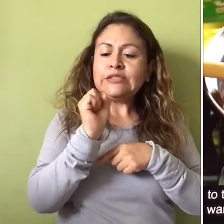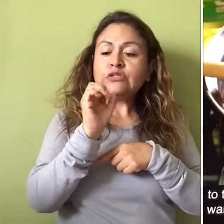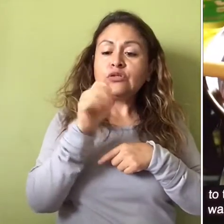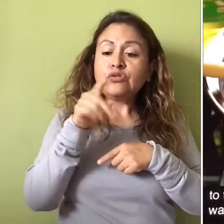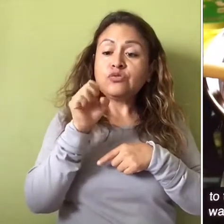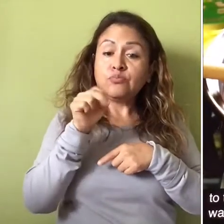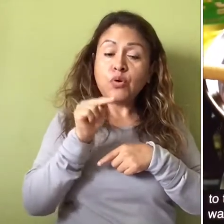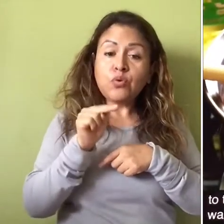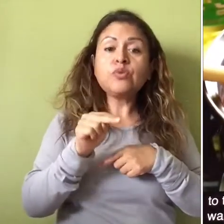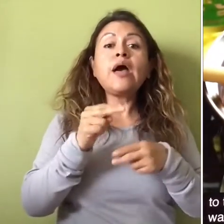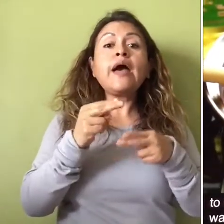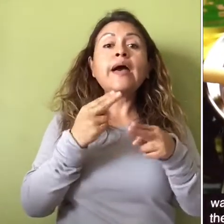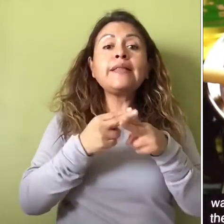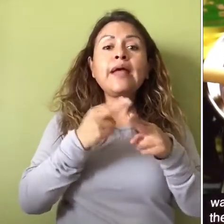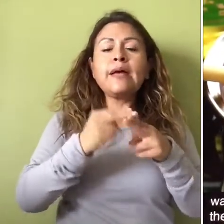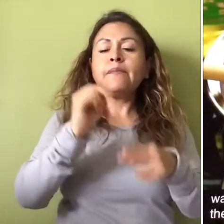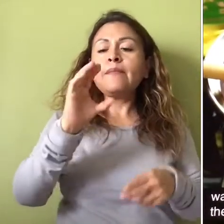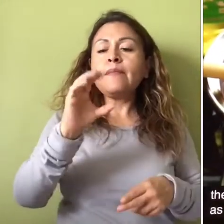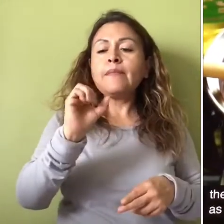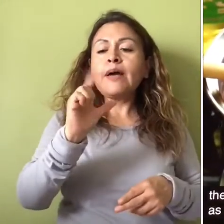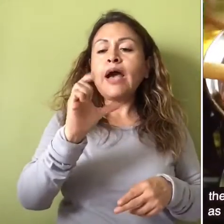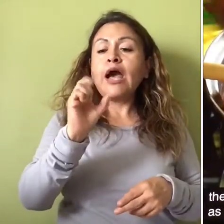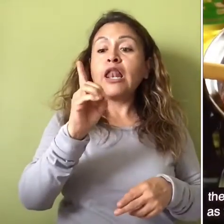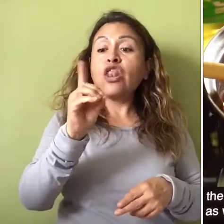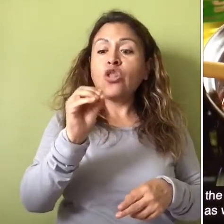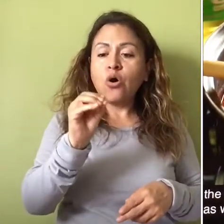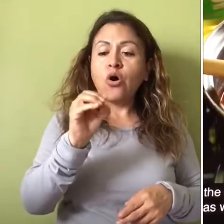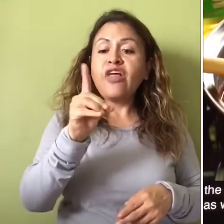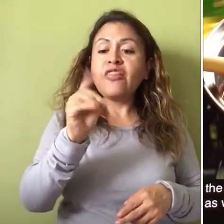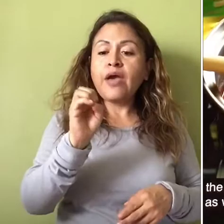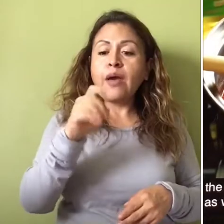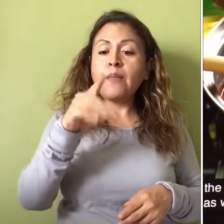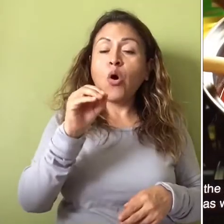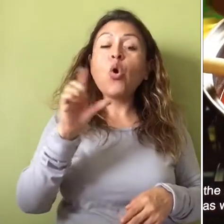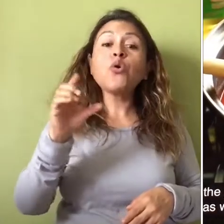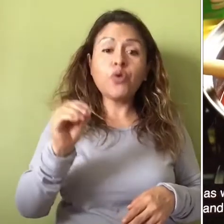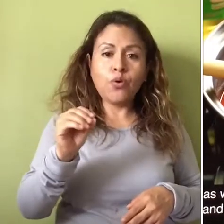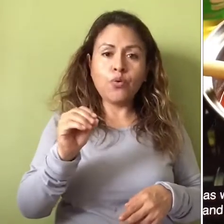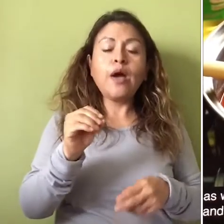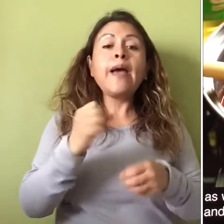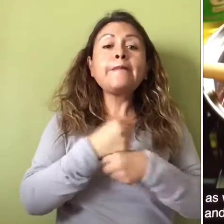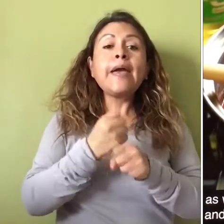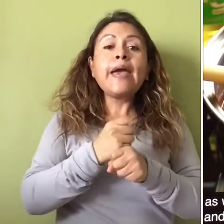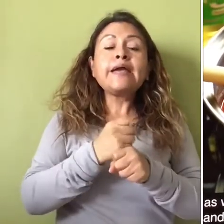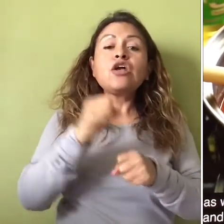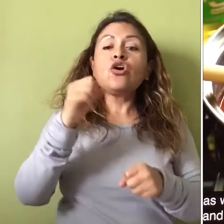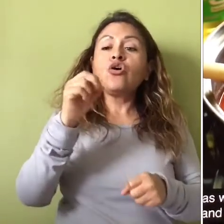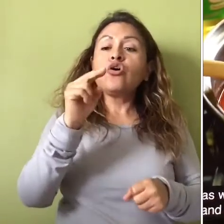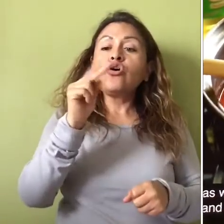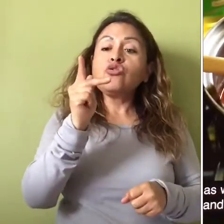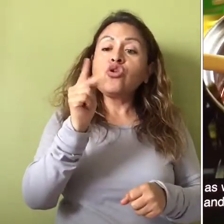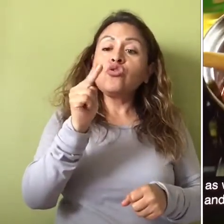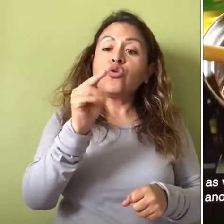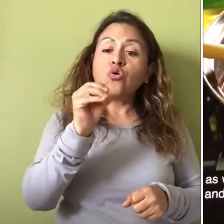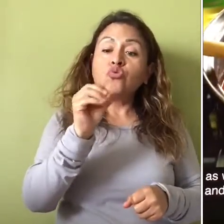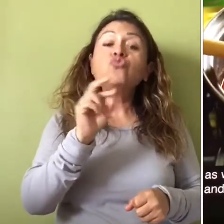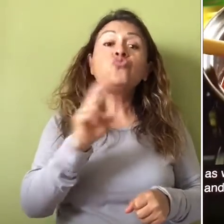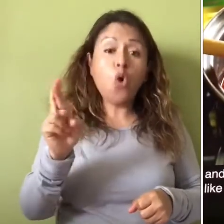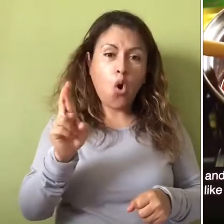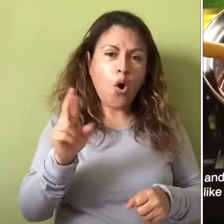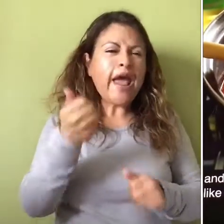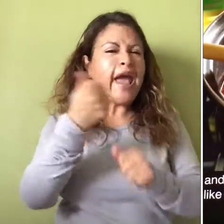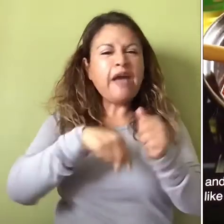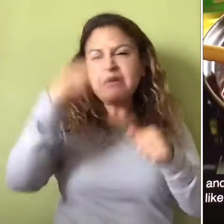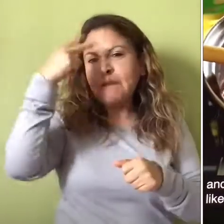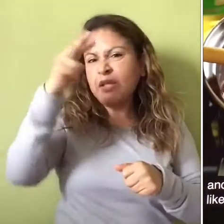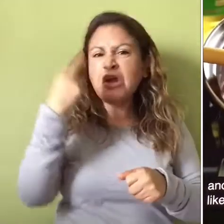And caldo de pollo, this is what it looks like. It is made by Knorr. You can find this in every large supermarket. Every Mexican market has it.